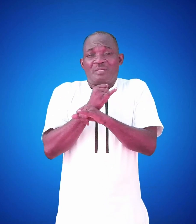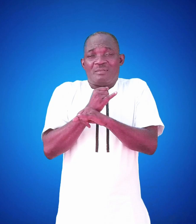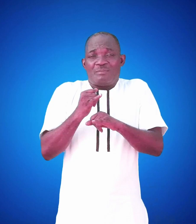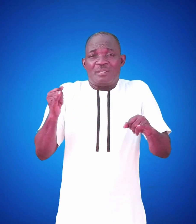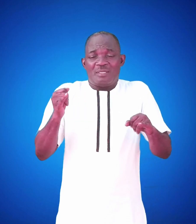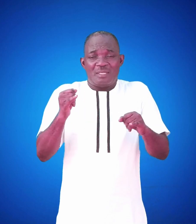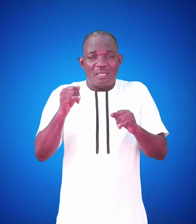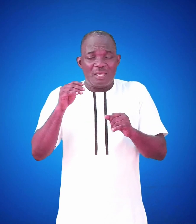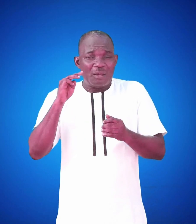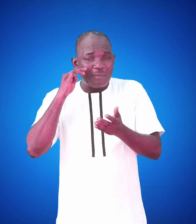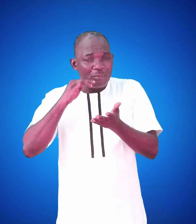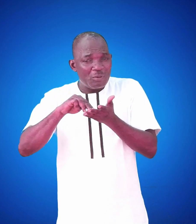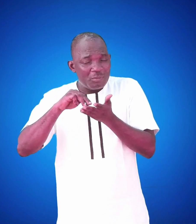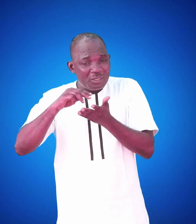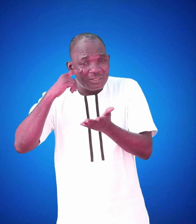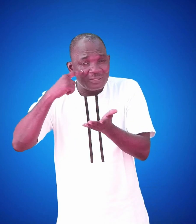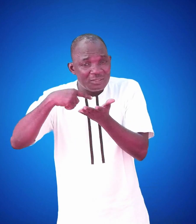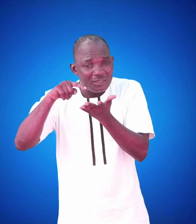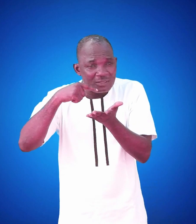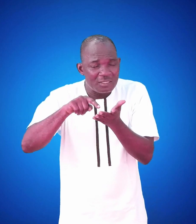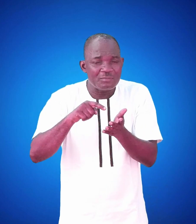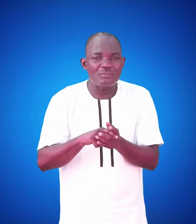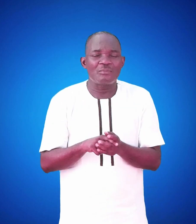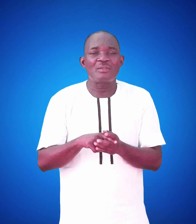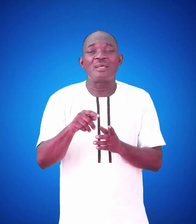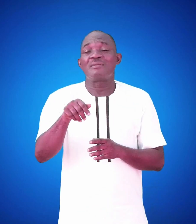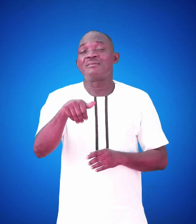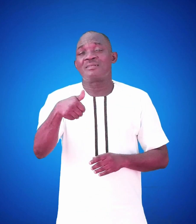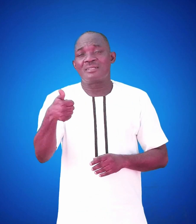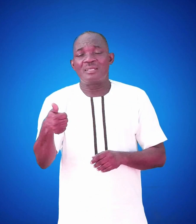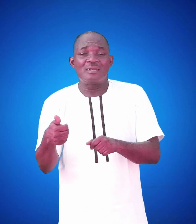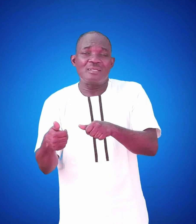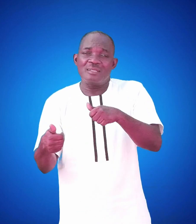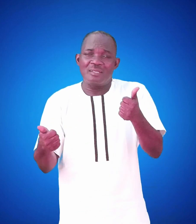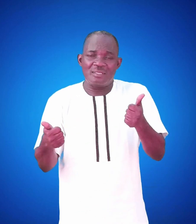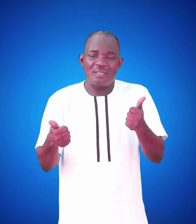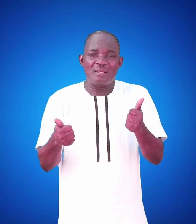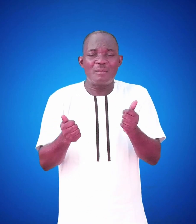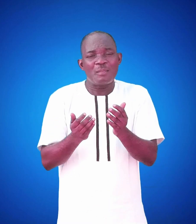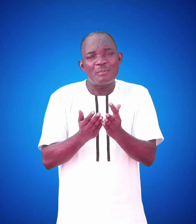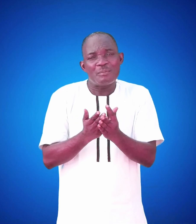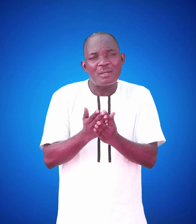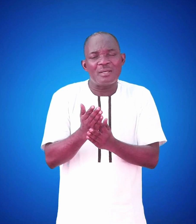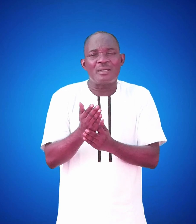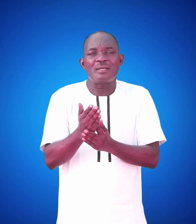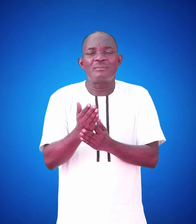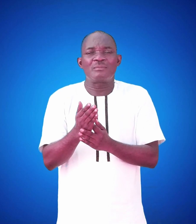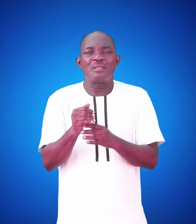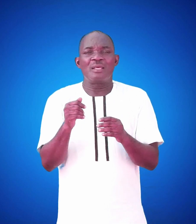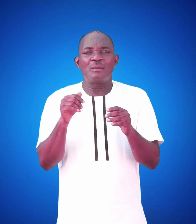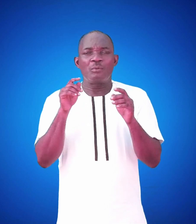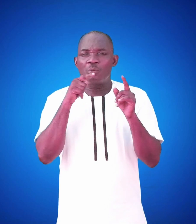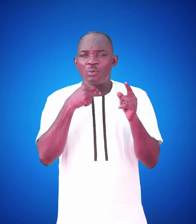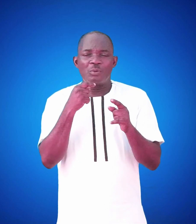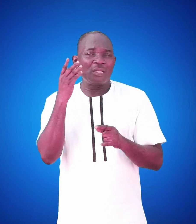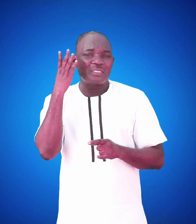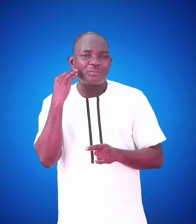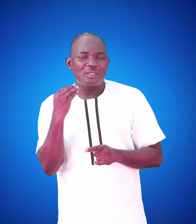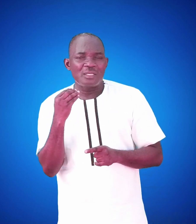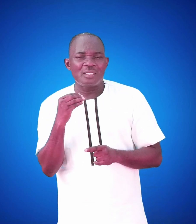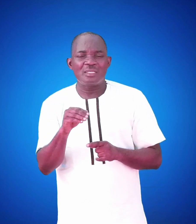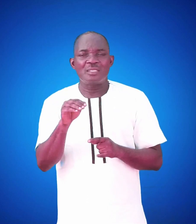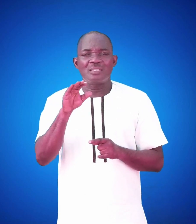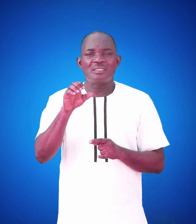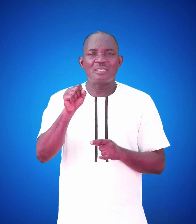independent monitoring checks, etc., conducted by academia,